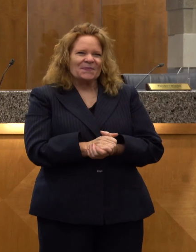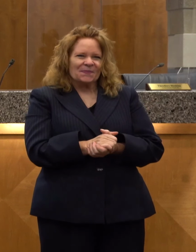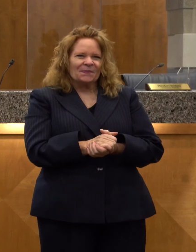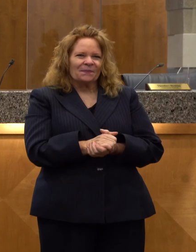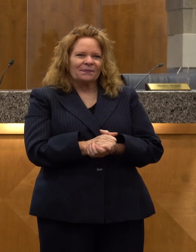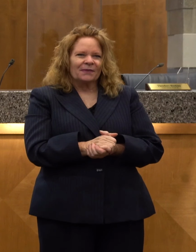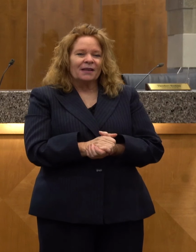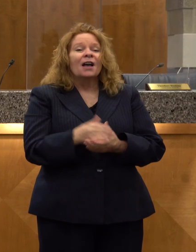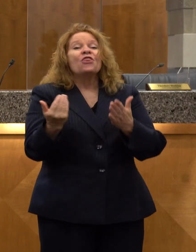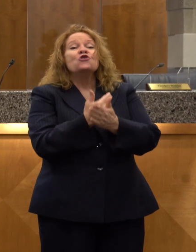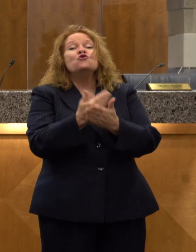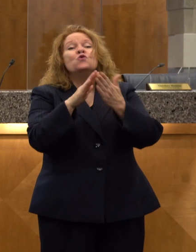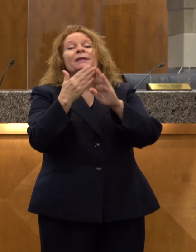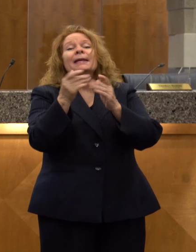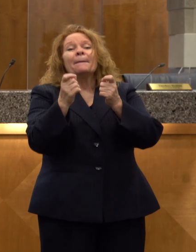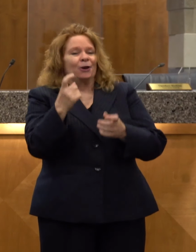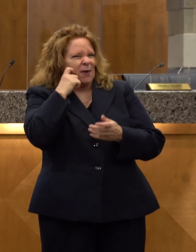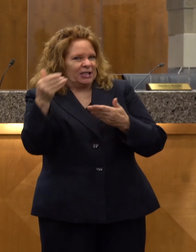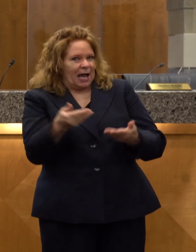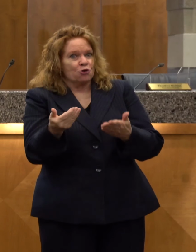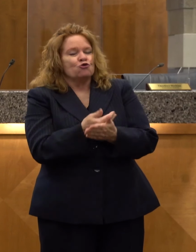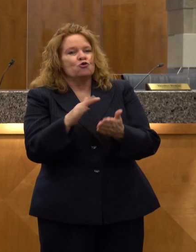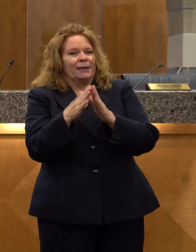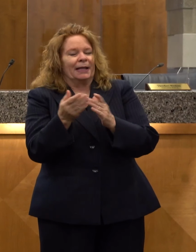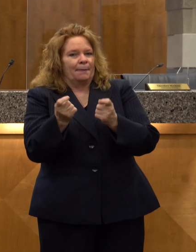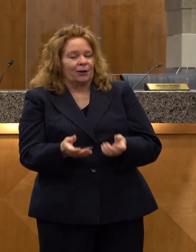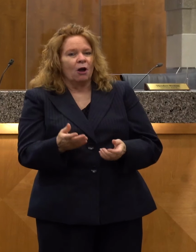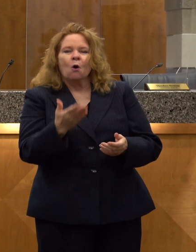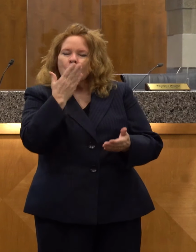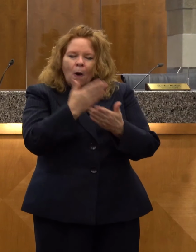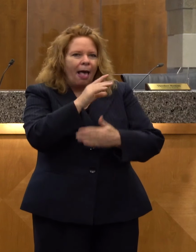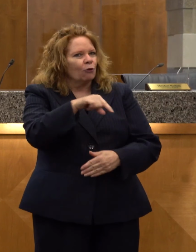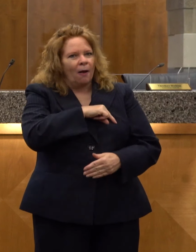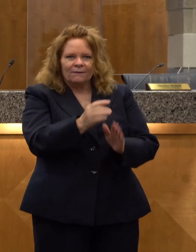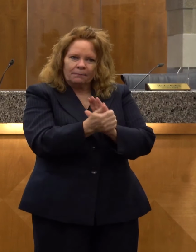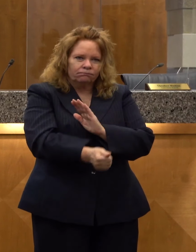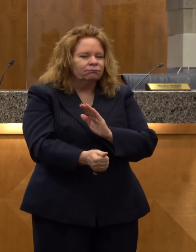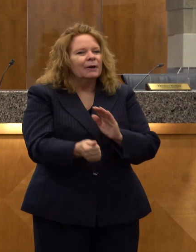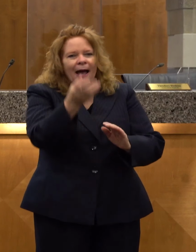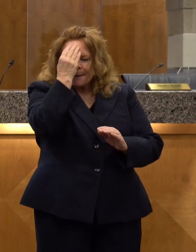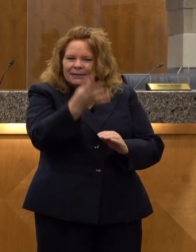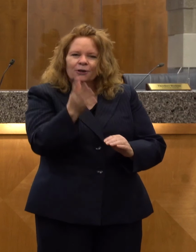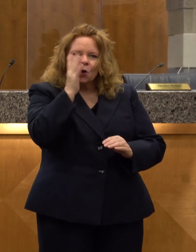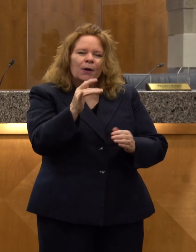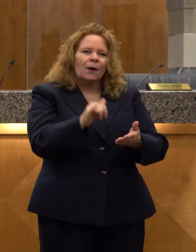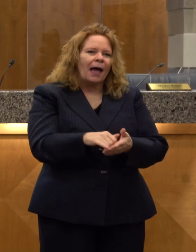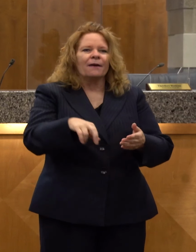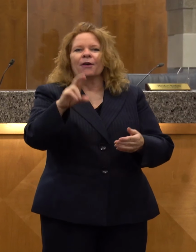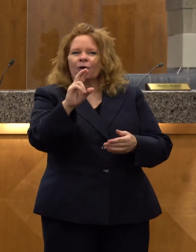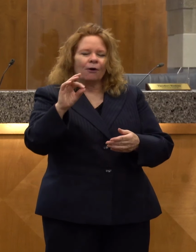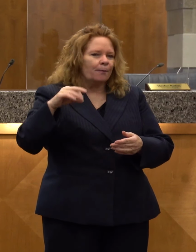new city manager, we just hired a new city manager, okay? He's well qualified, and we're going to send an RFP, RFQ